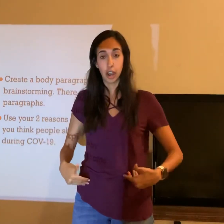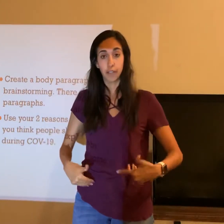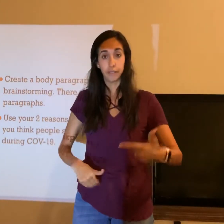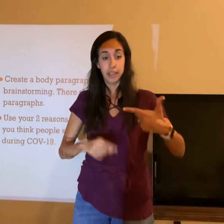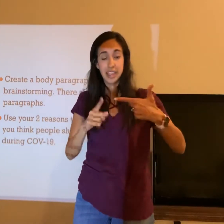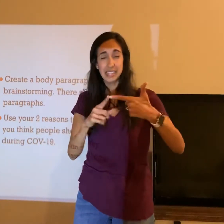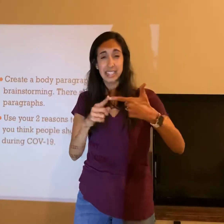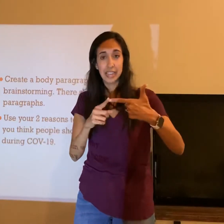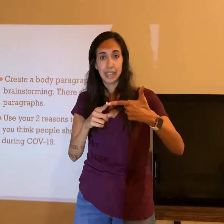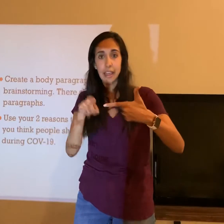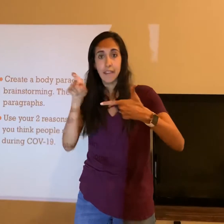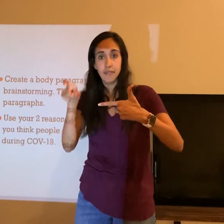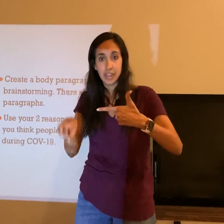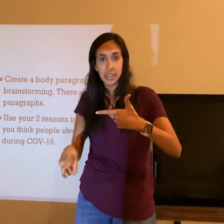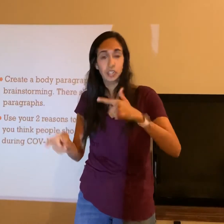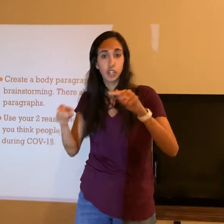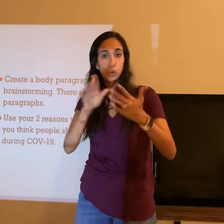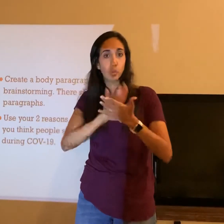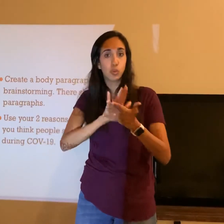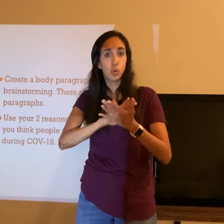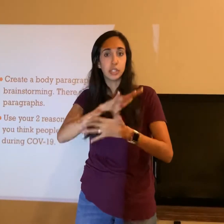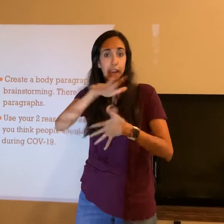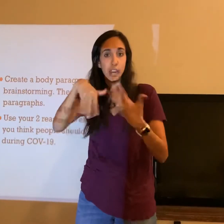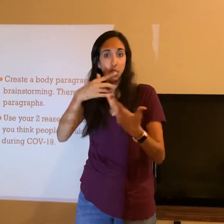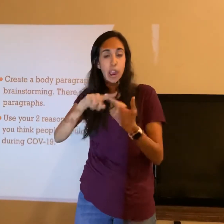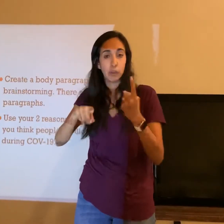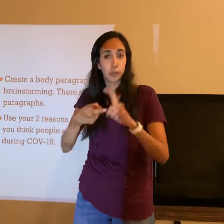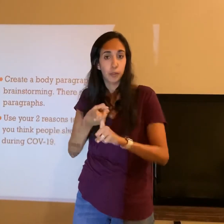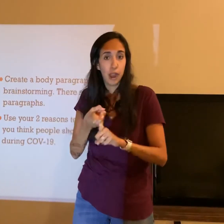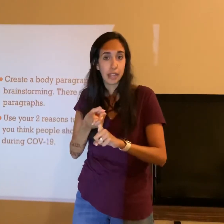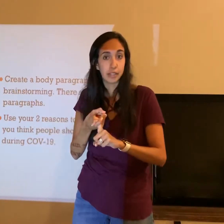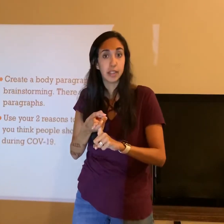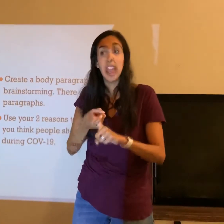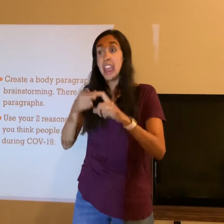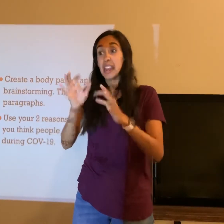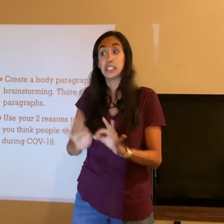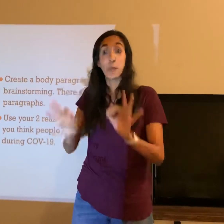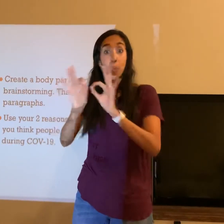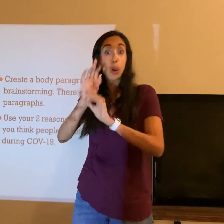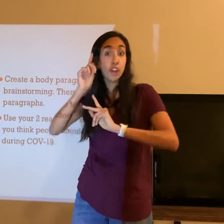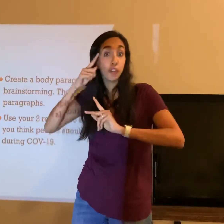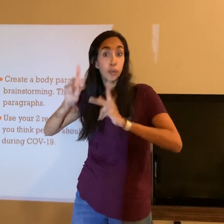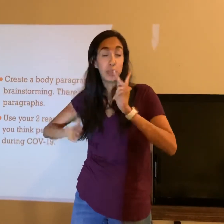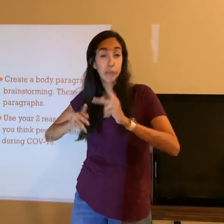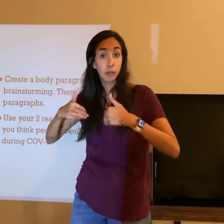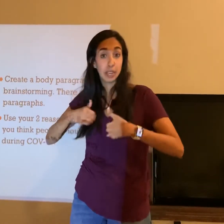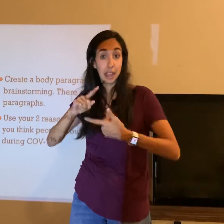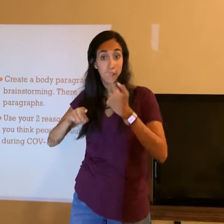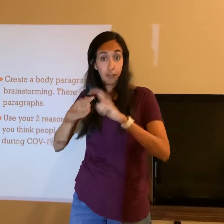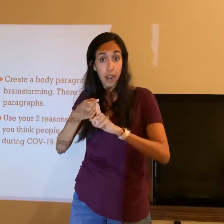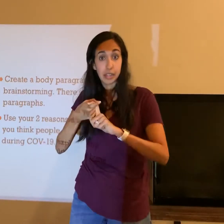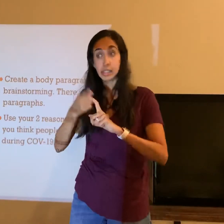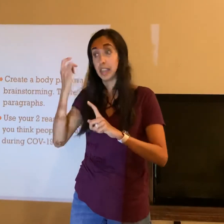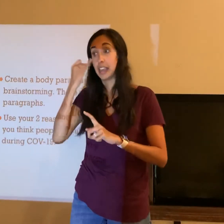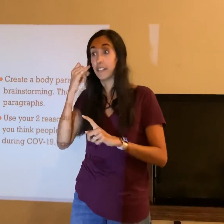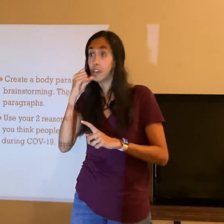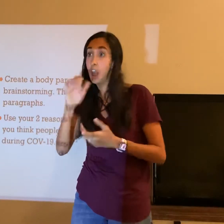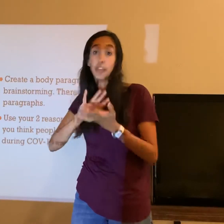paragraph. 2nd, they need to go to school to interact with friends. It is important for people to have friends. If not, they